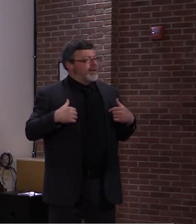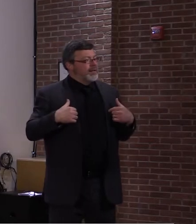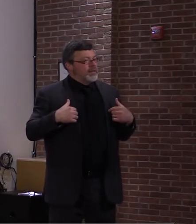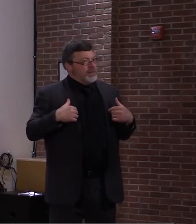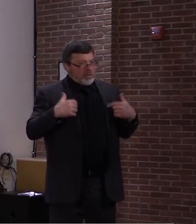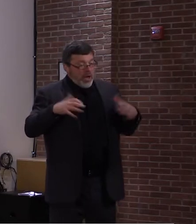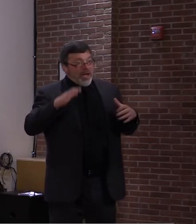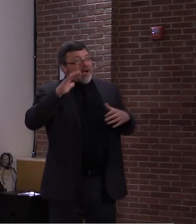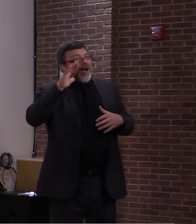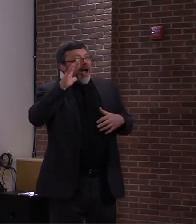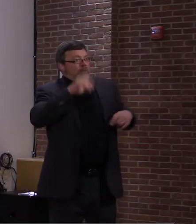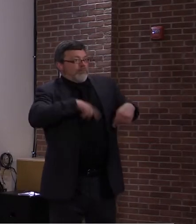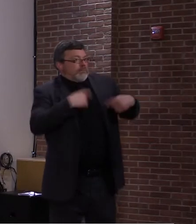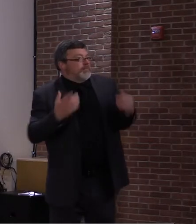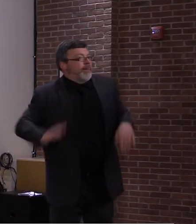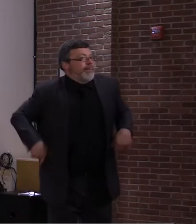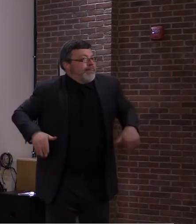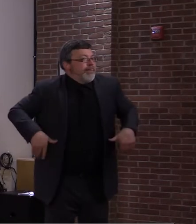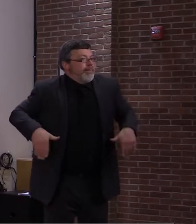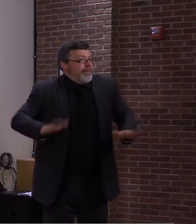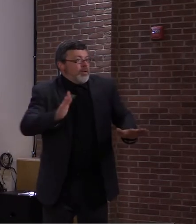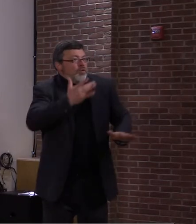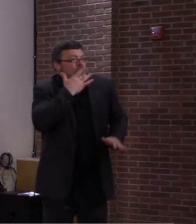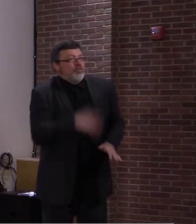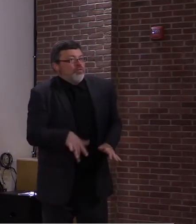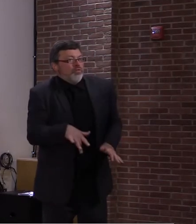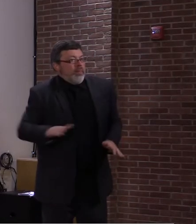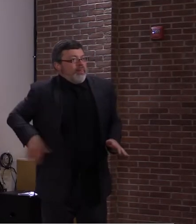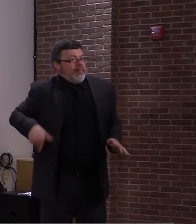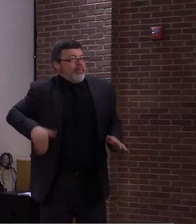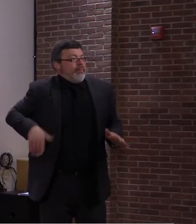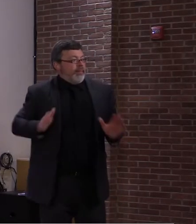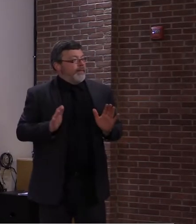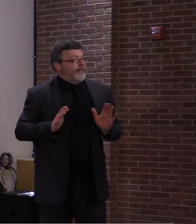of deaths out of those 12 outbreaks, and we're talking